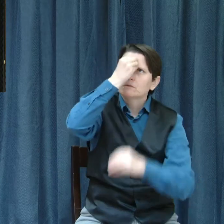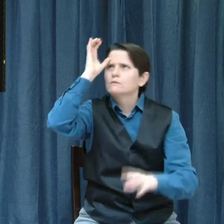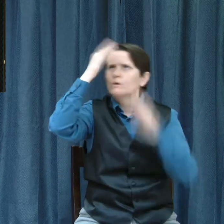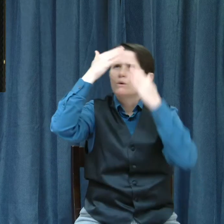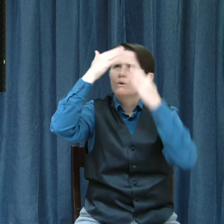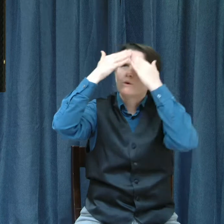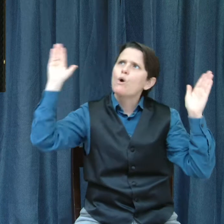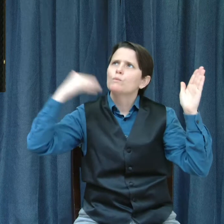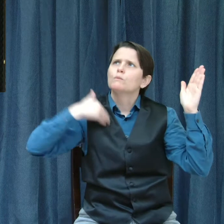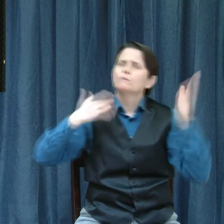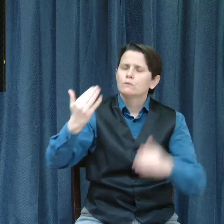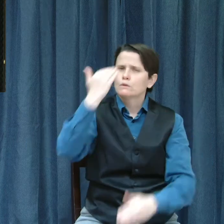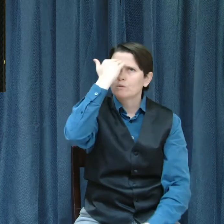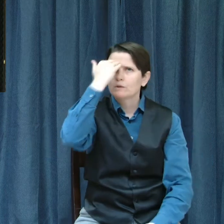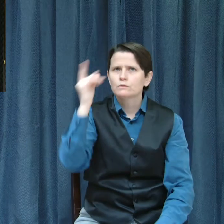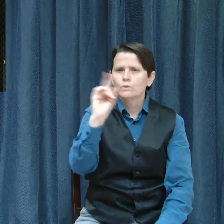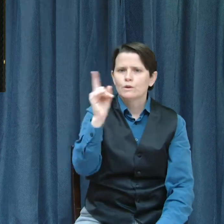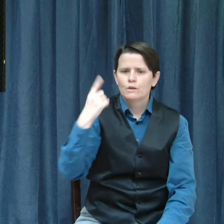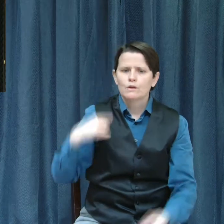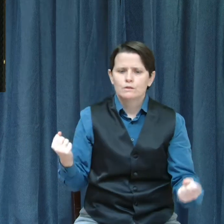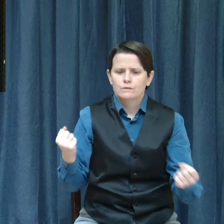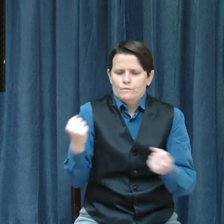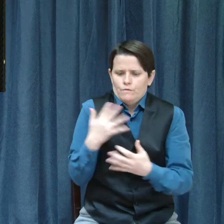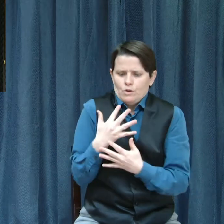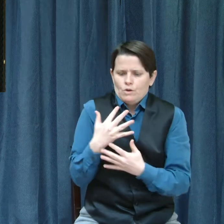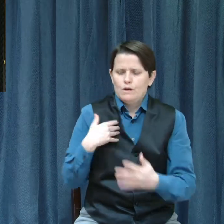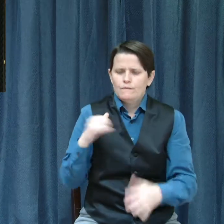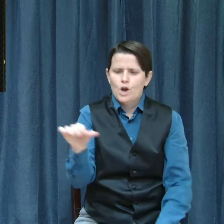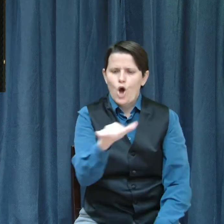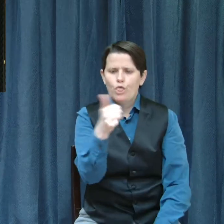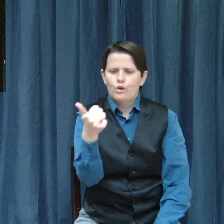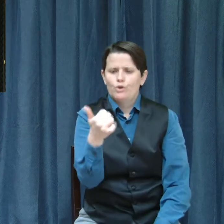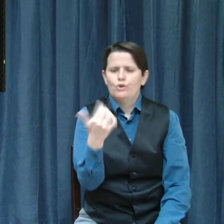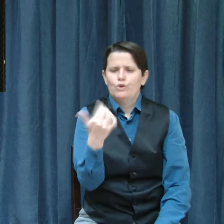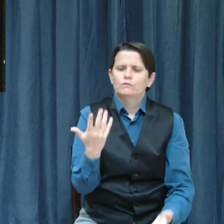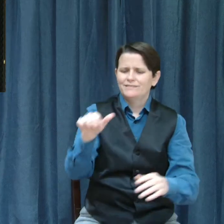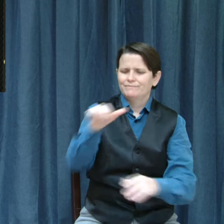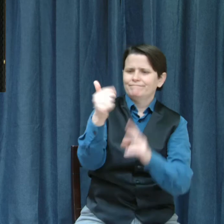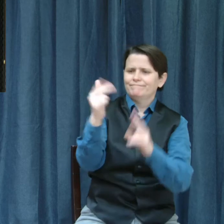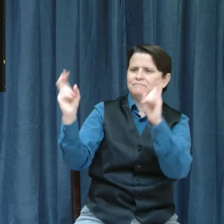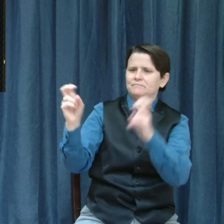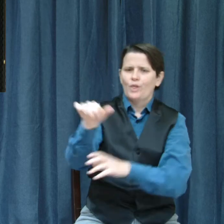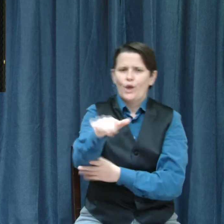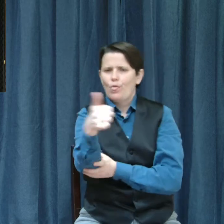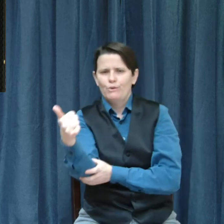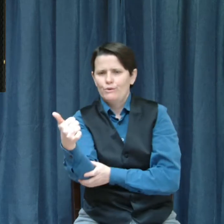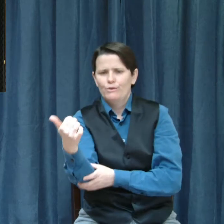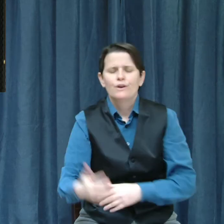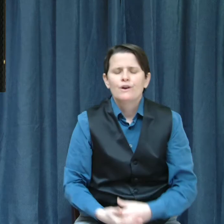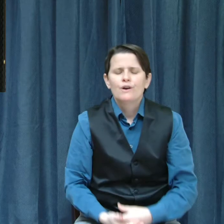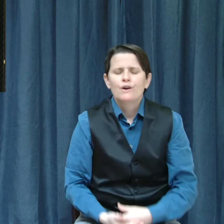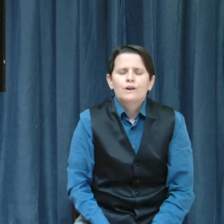of the other, I talk about that a lot, the other, whatever that means, right? Unity stands